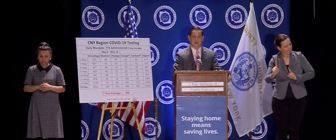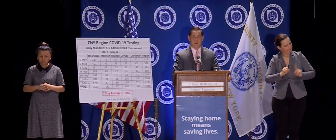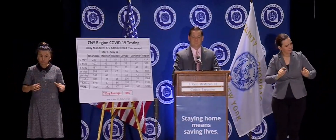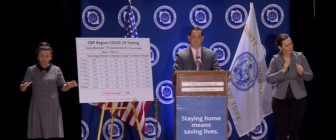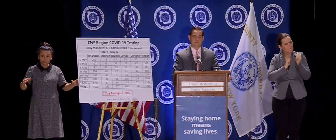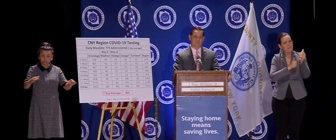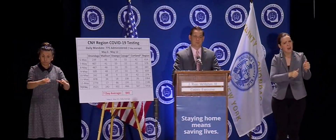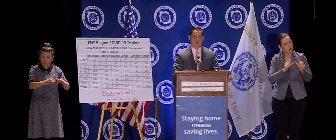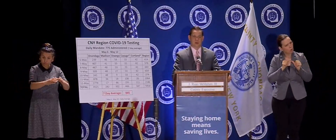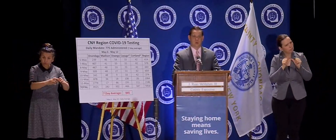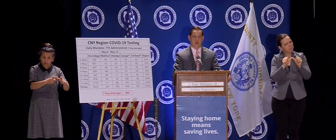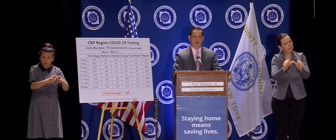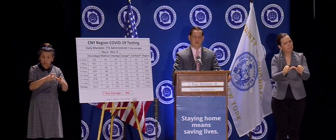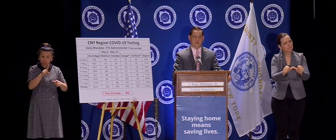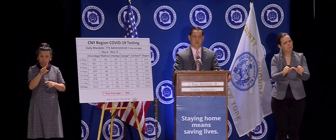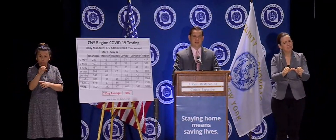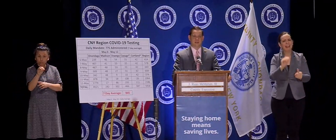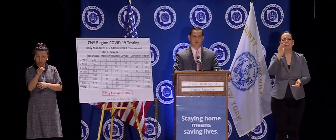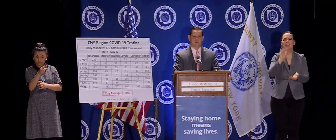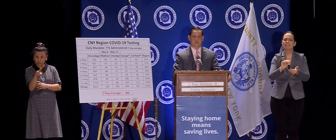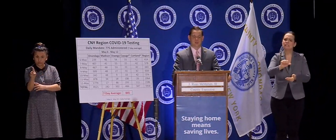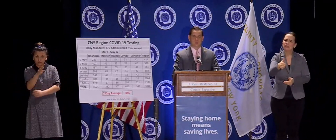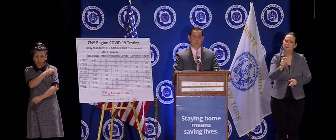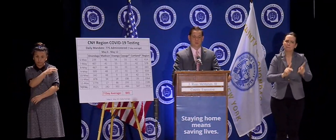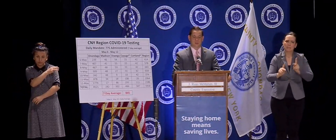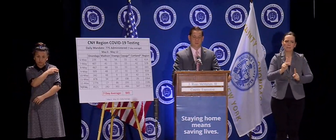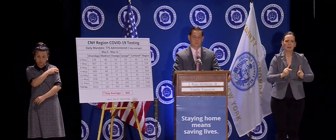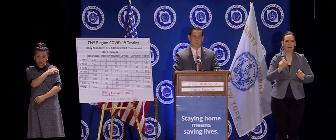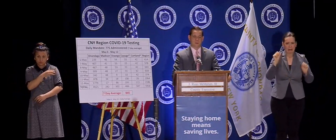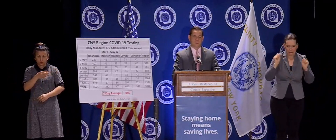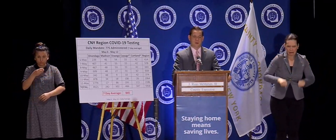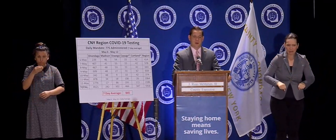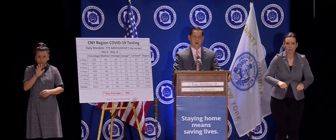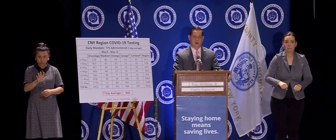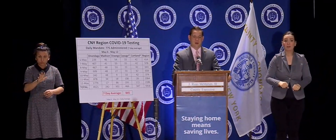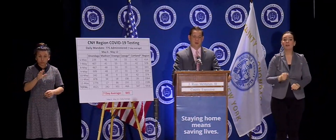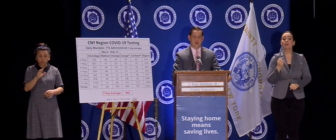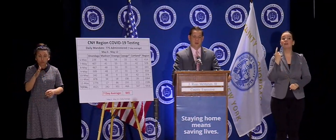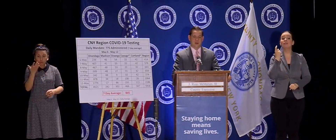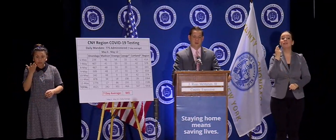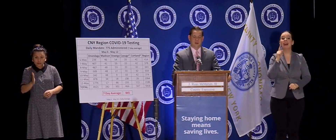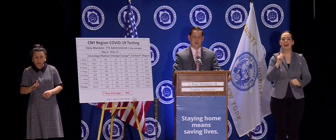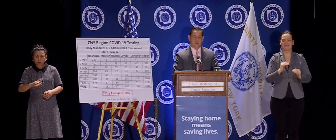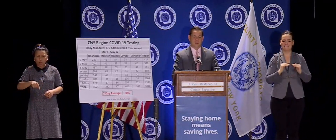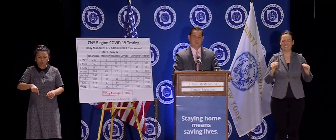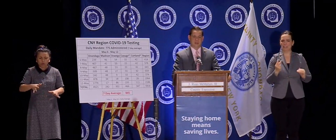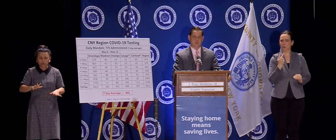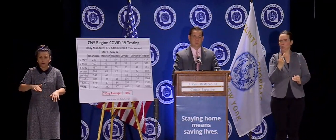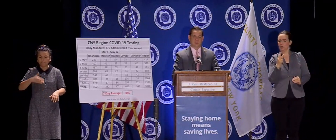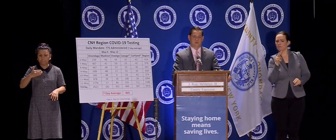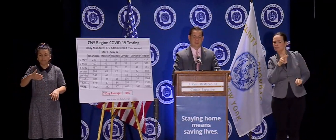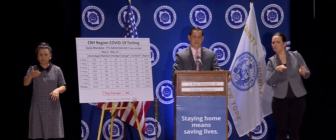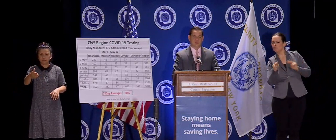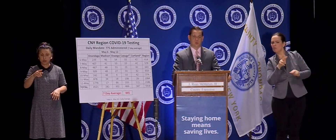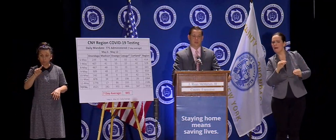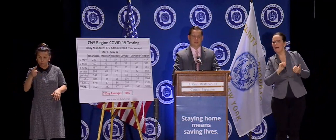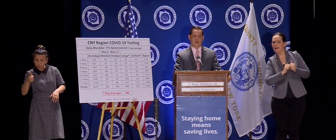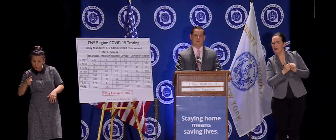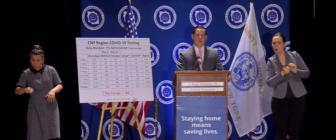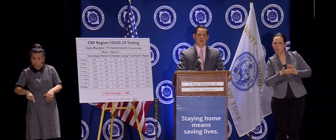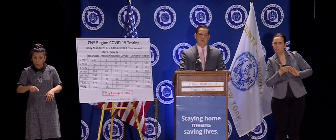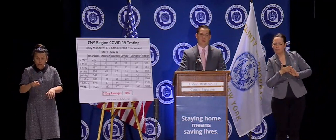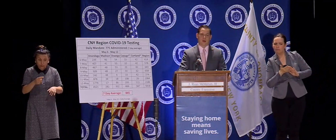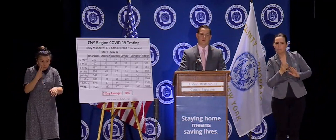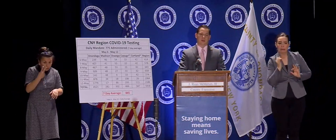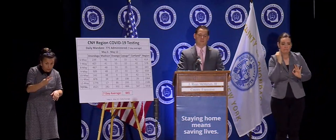that? I think you got to see what phase 2 looks like, and I think that's really a phase 3